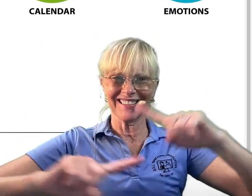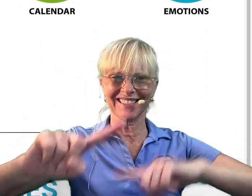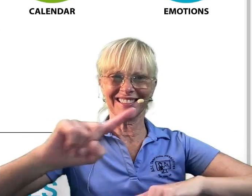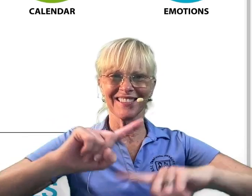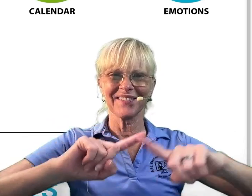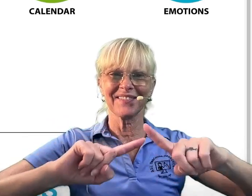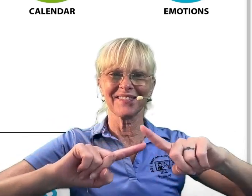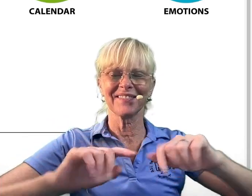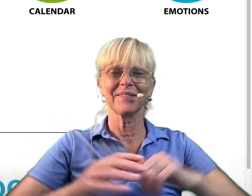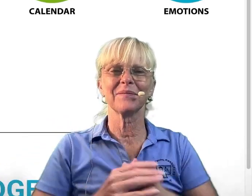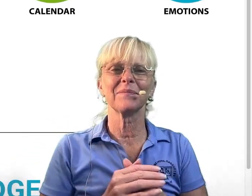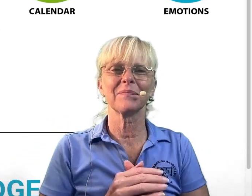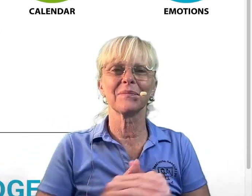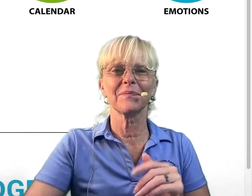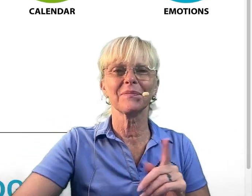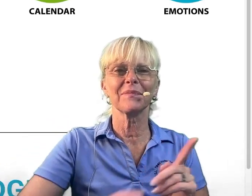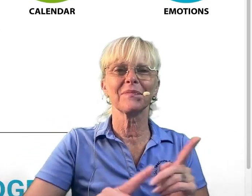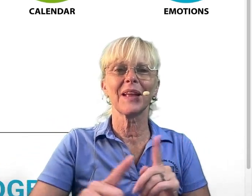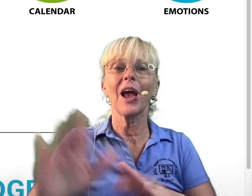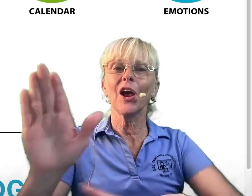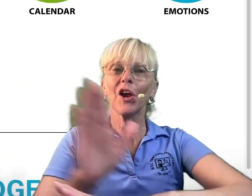Signs.